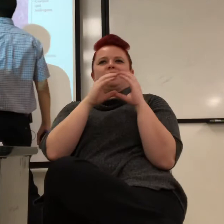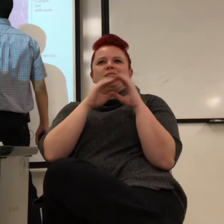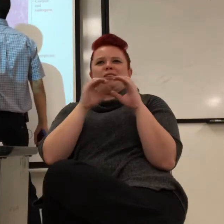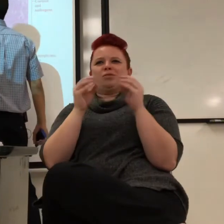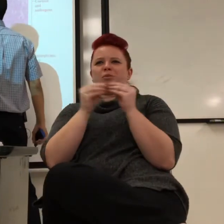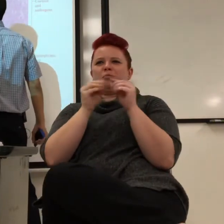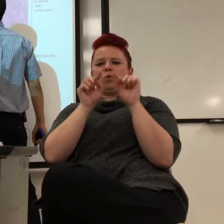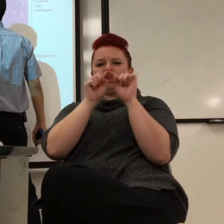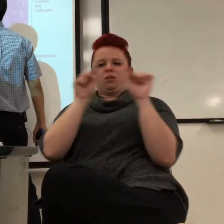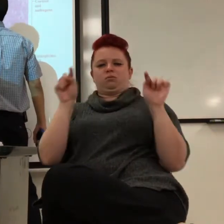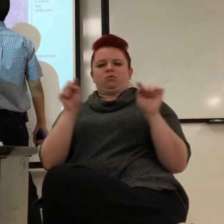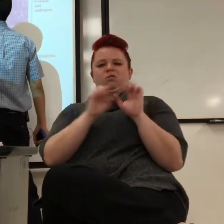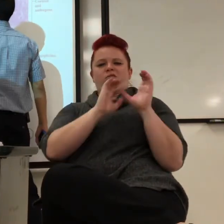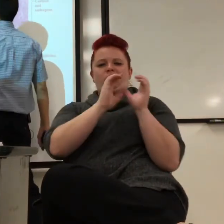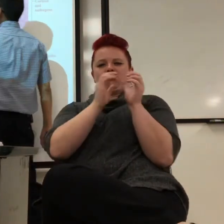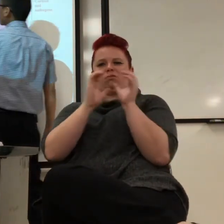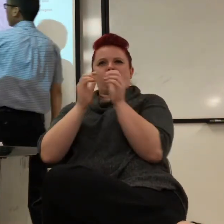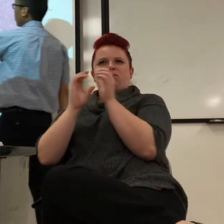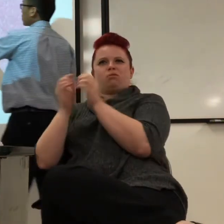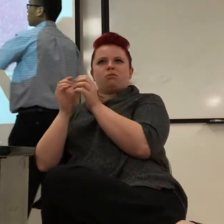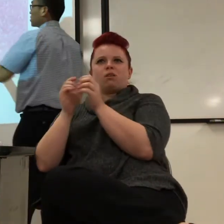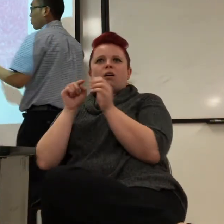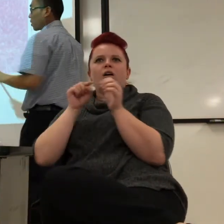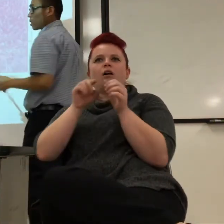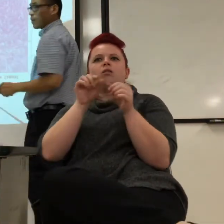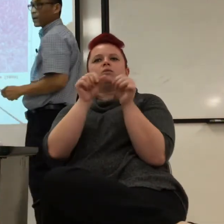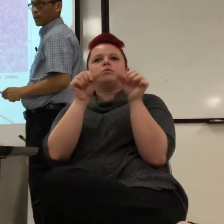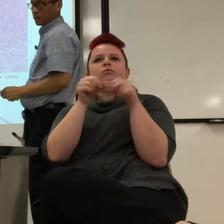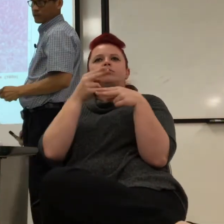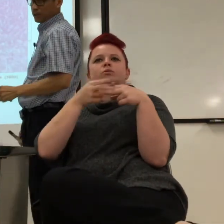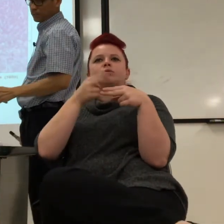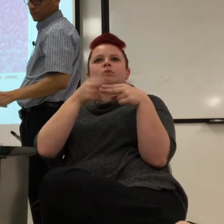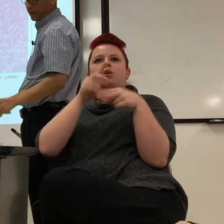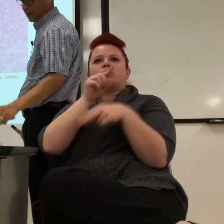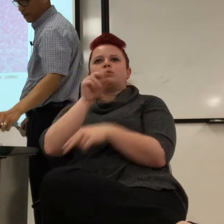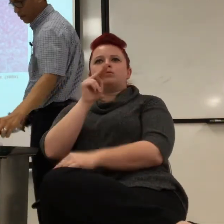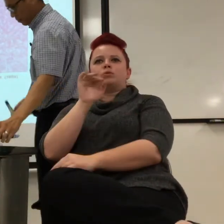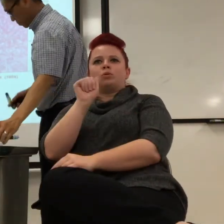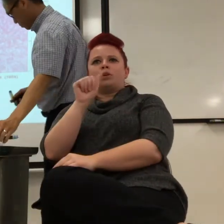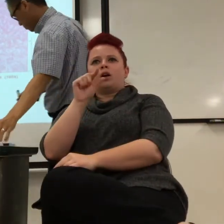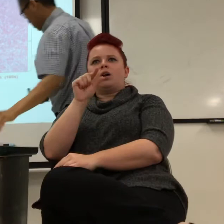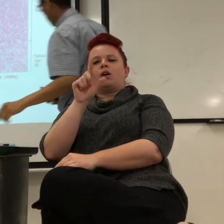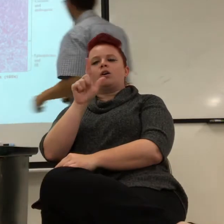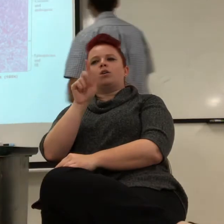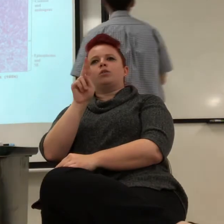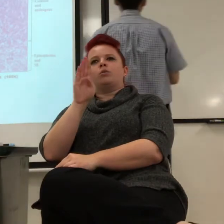clumps. The zone is called zona glomerulosa. Write that down.